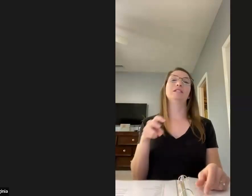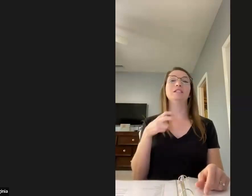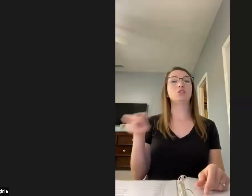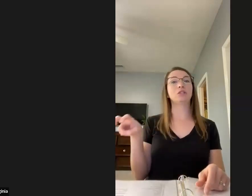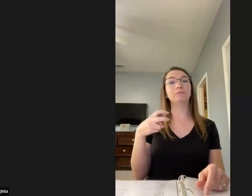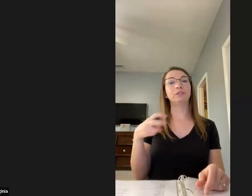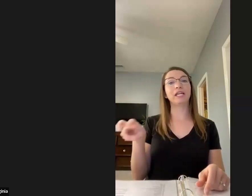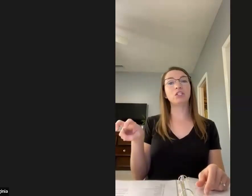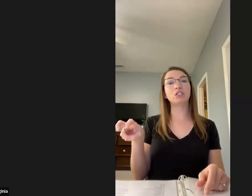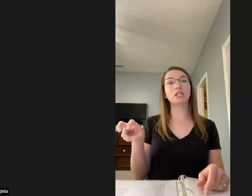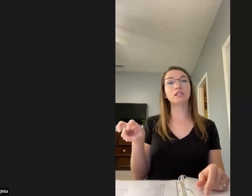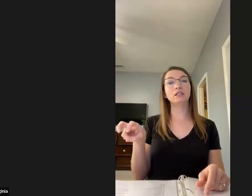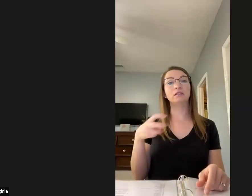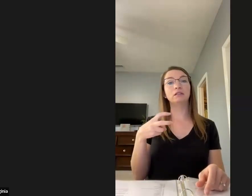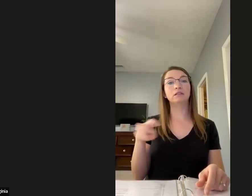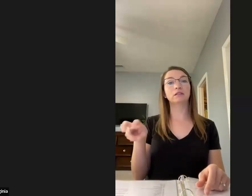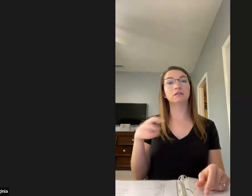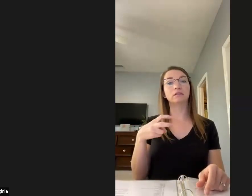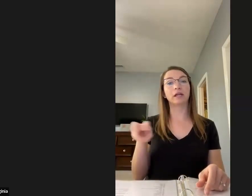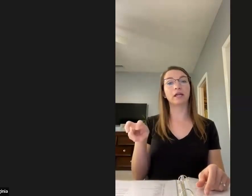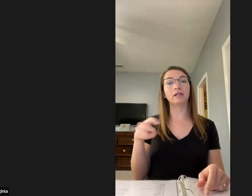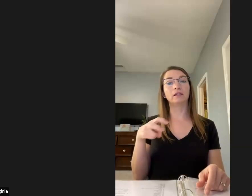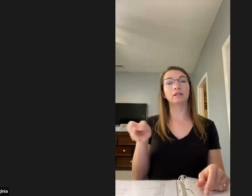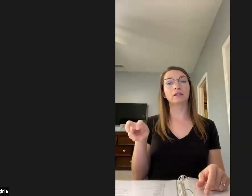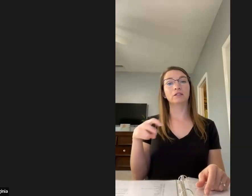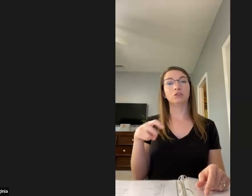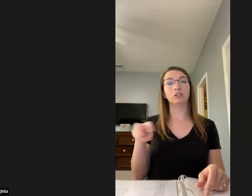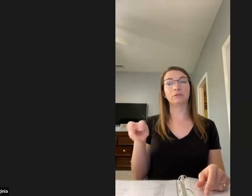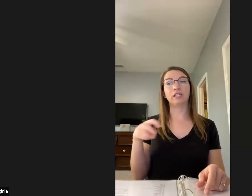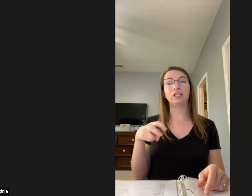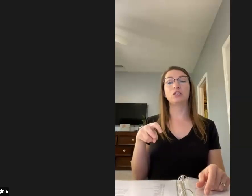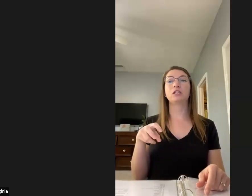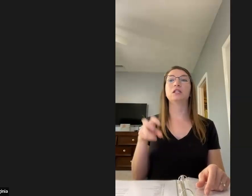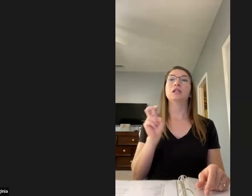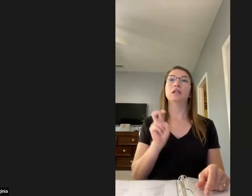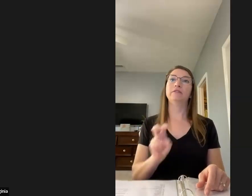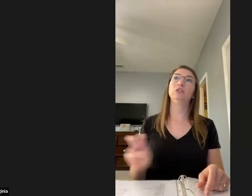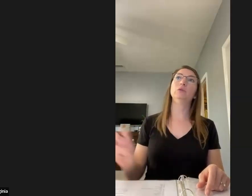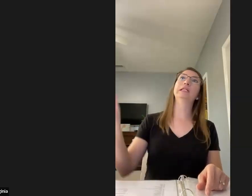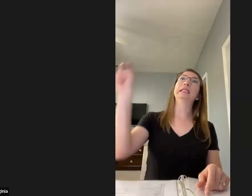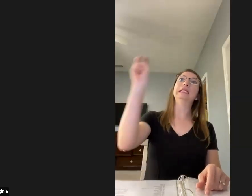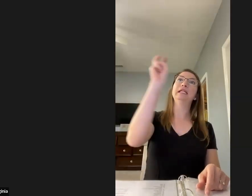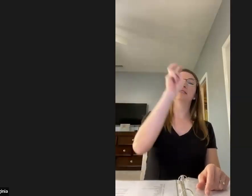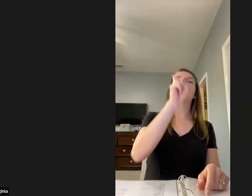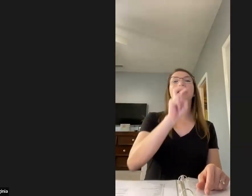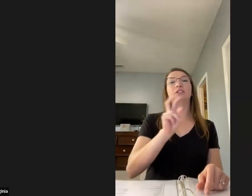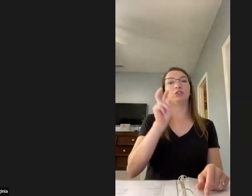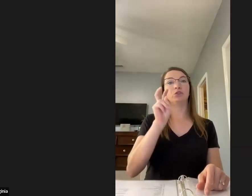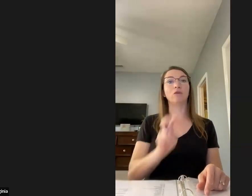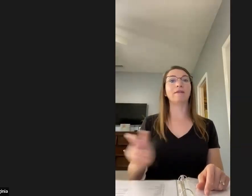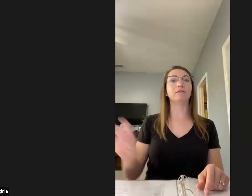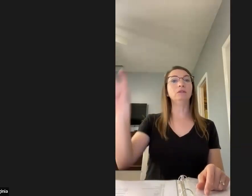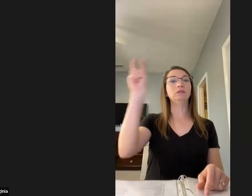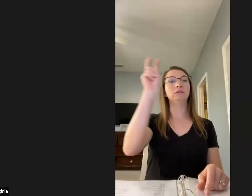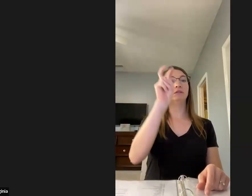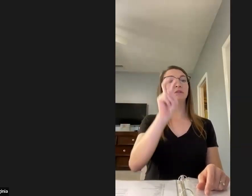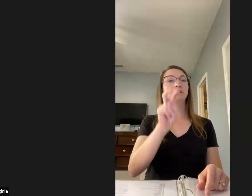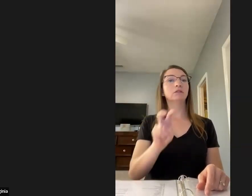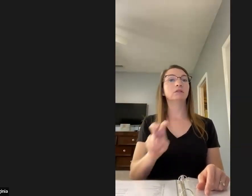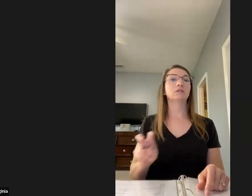is transportation. Okay. Transportation. If you do it like this, that means to travel.